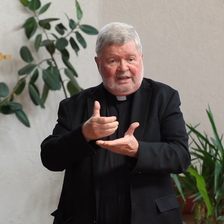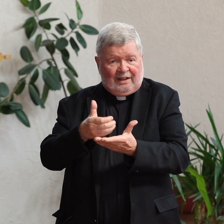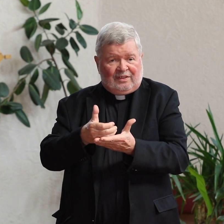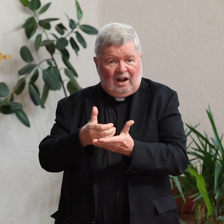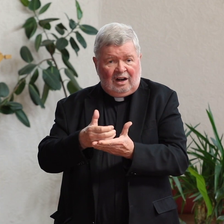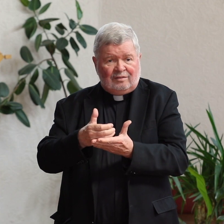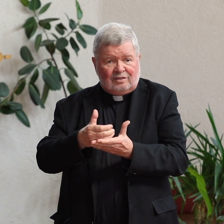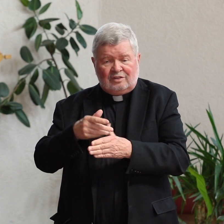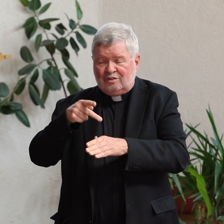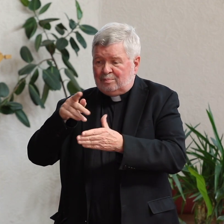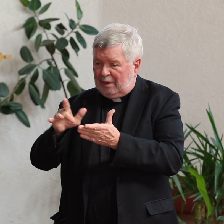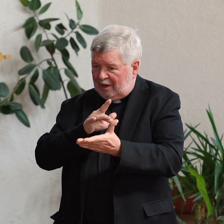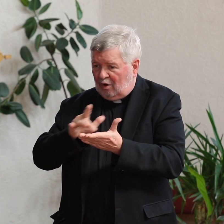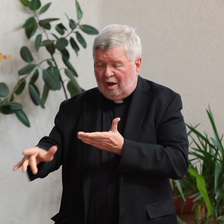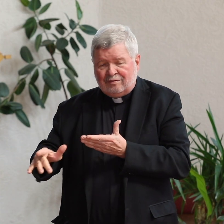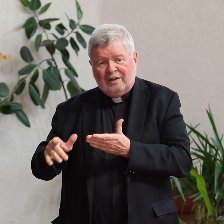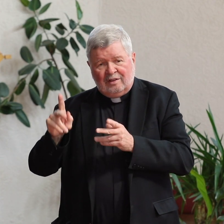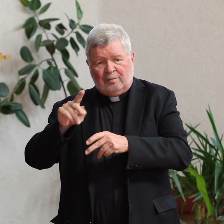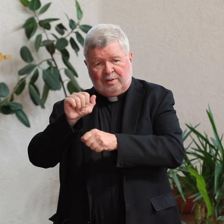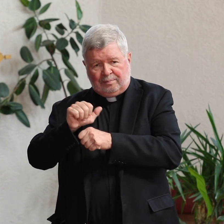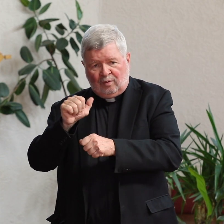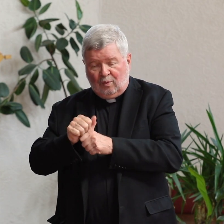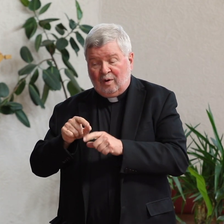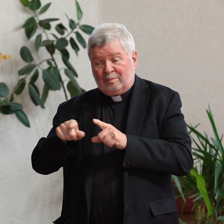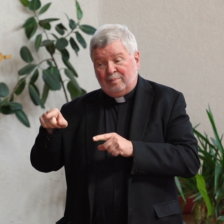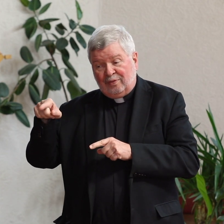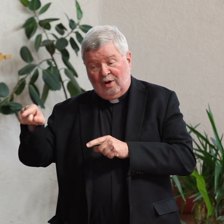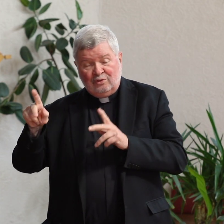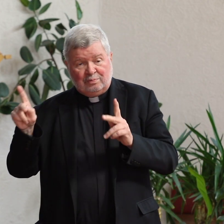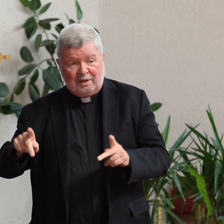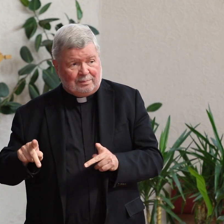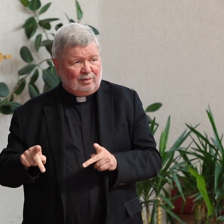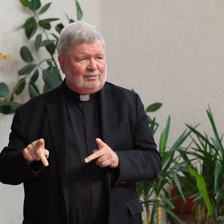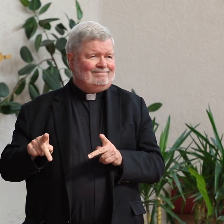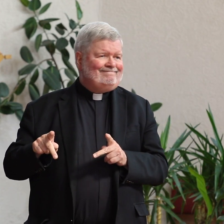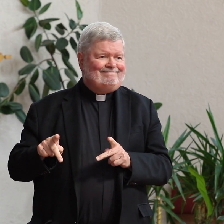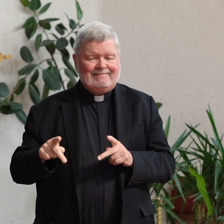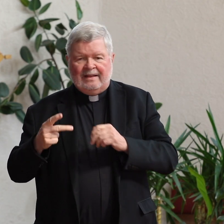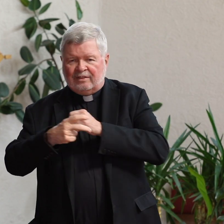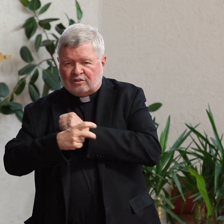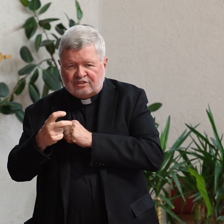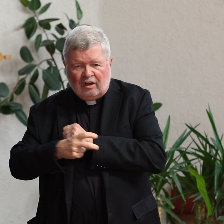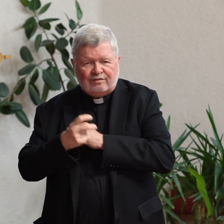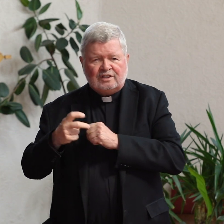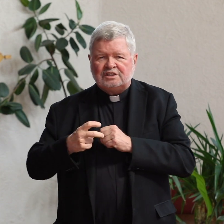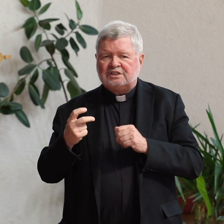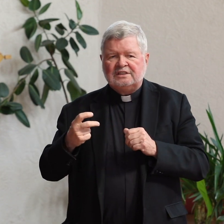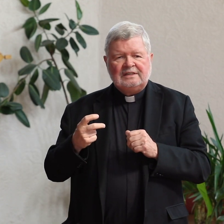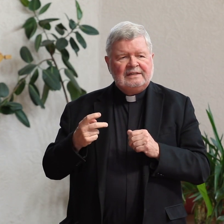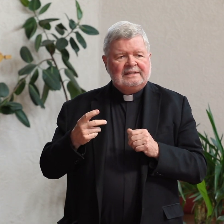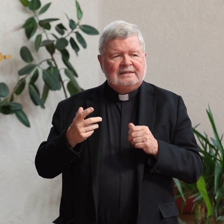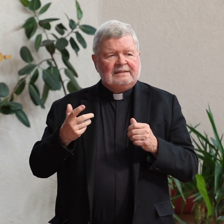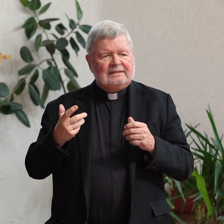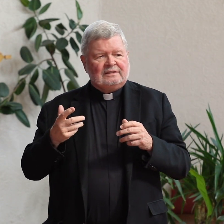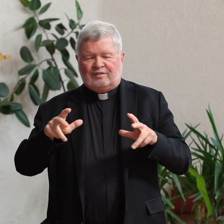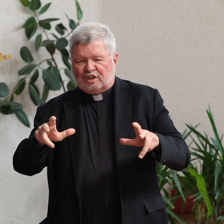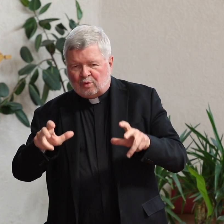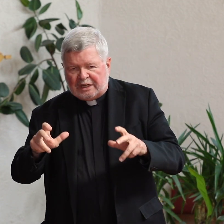get the harvest and to pay off the people who work. But those people, they're selfish, they're very